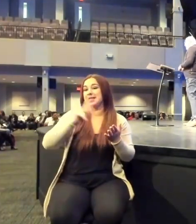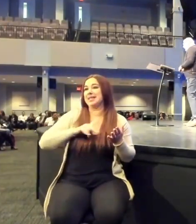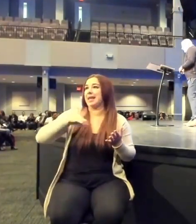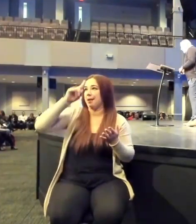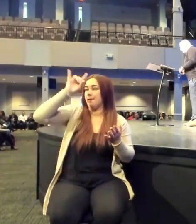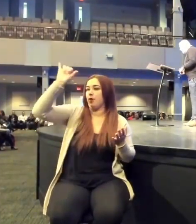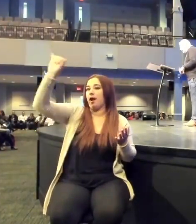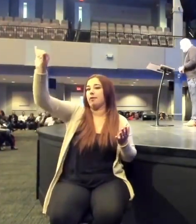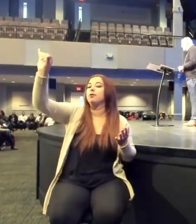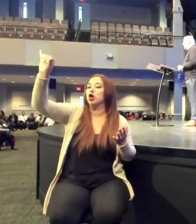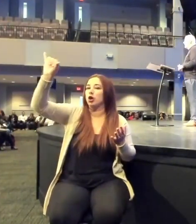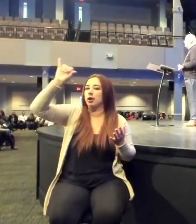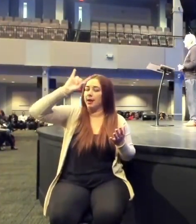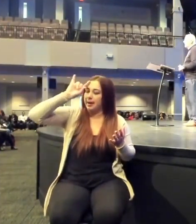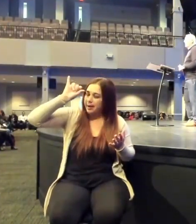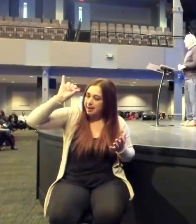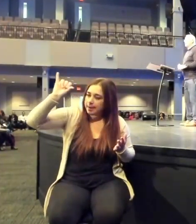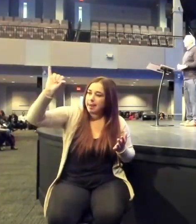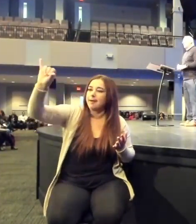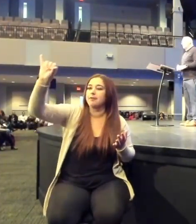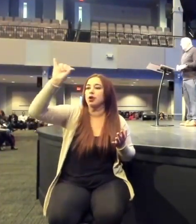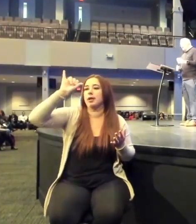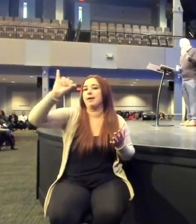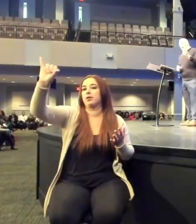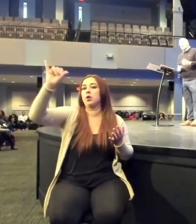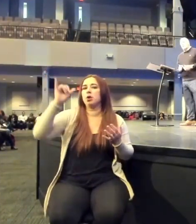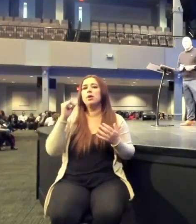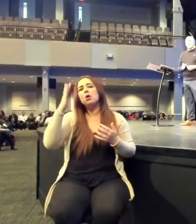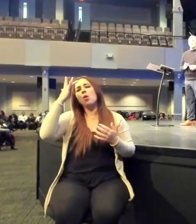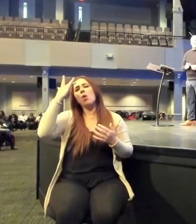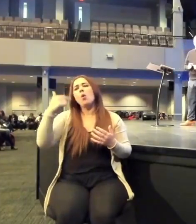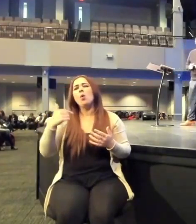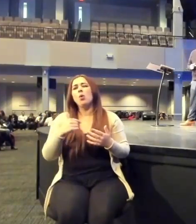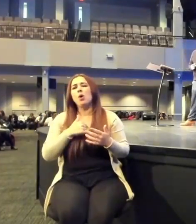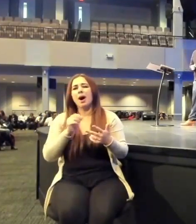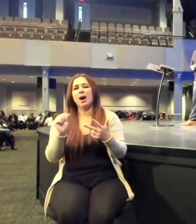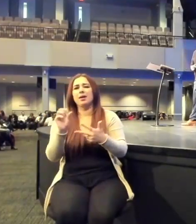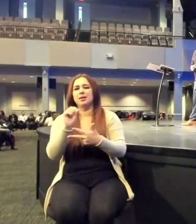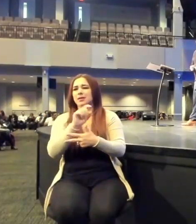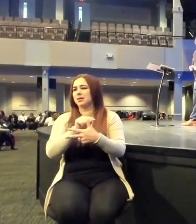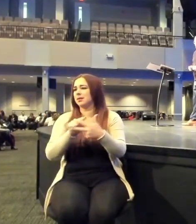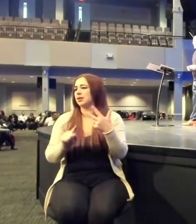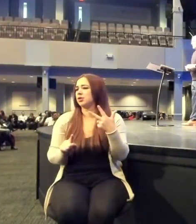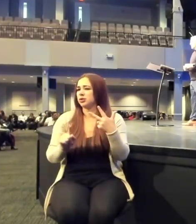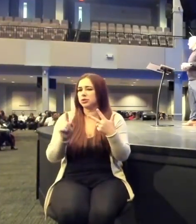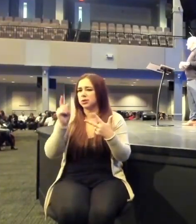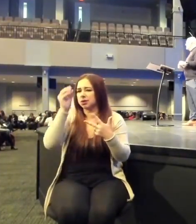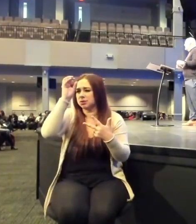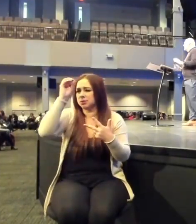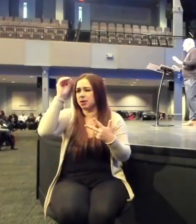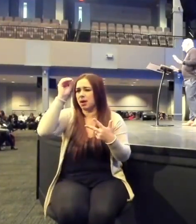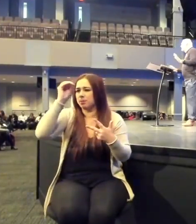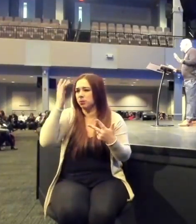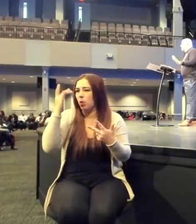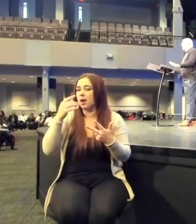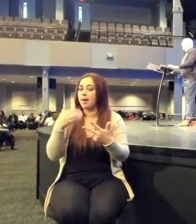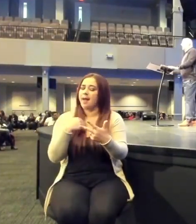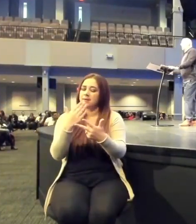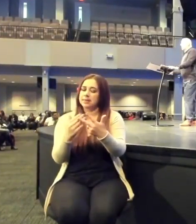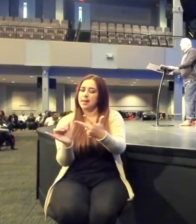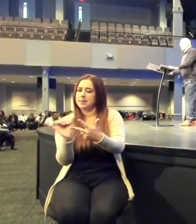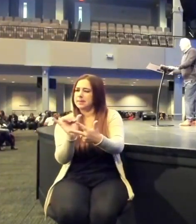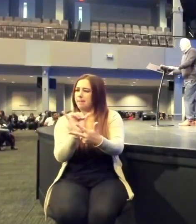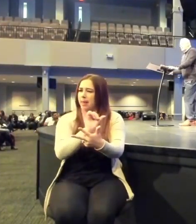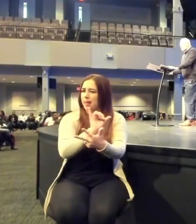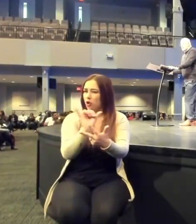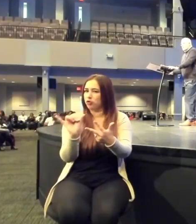kingdom forever and forever and forever. Why do I give you these three designs? Because there are some similarities in